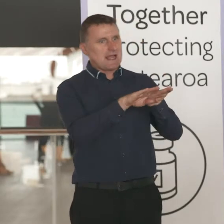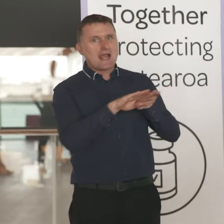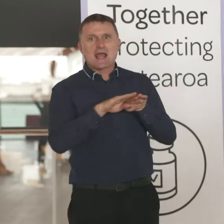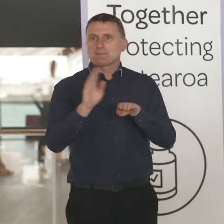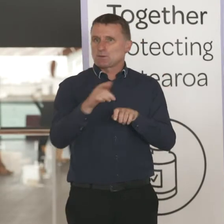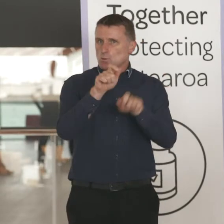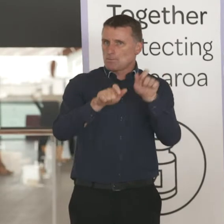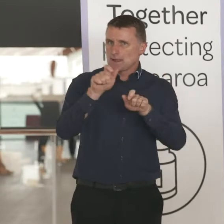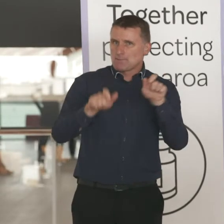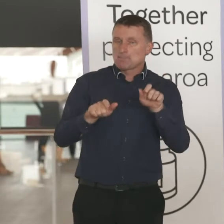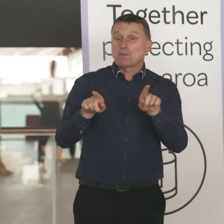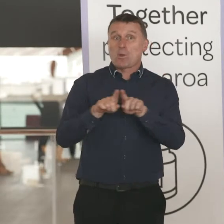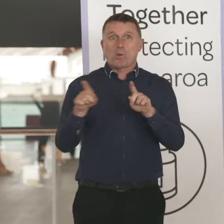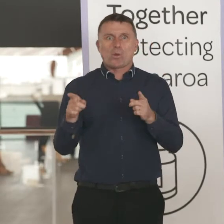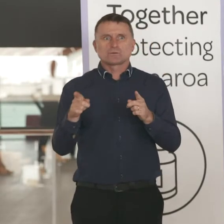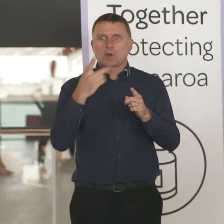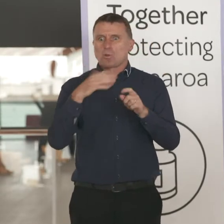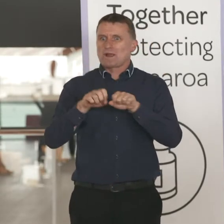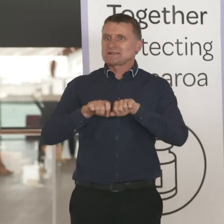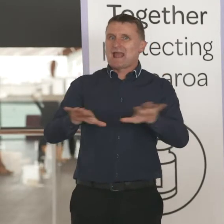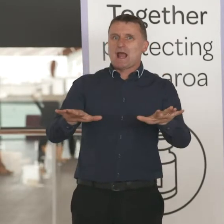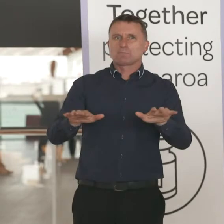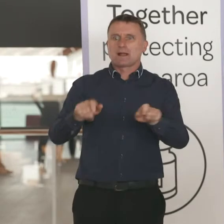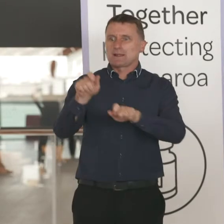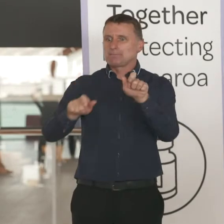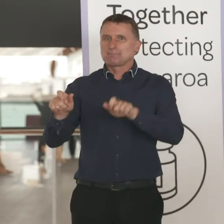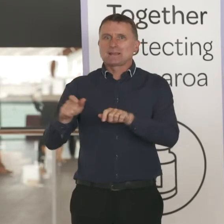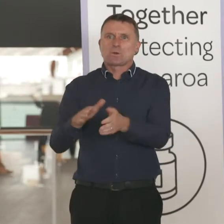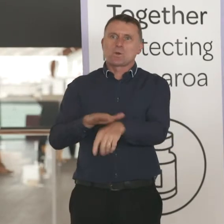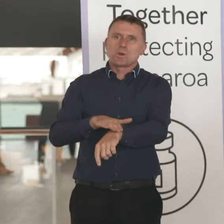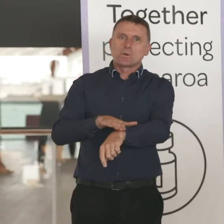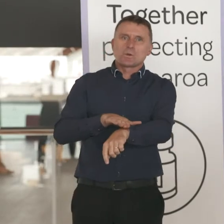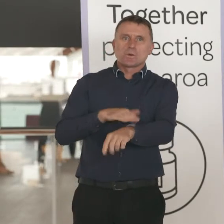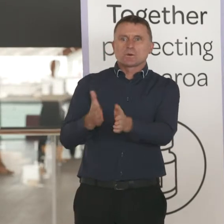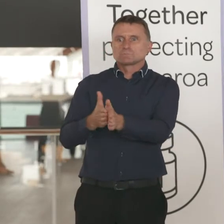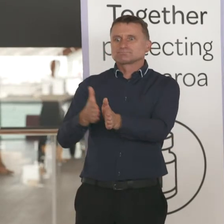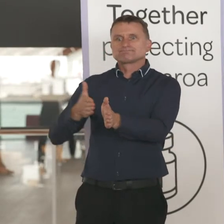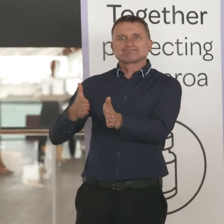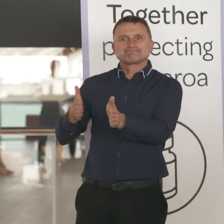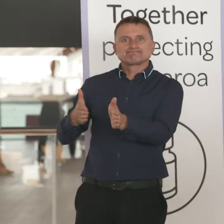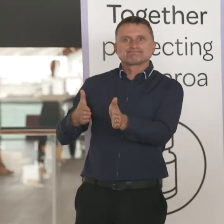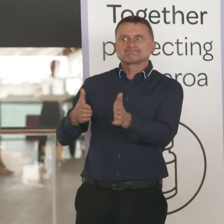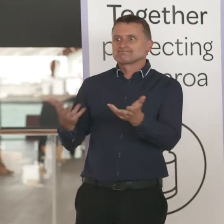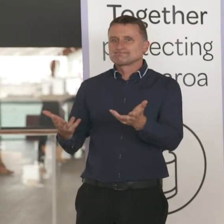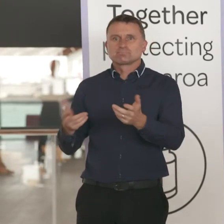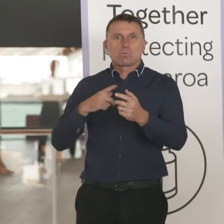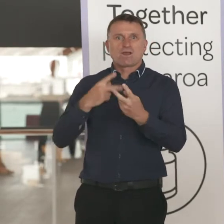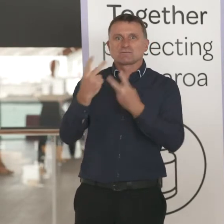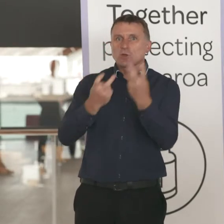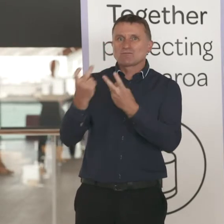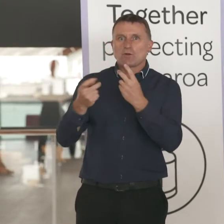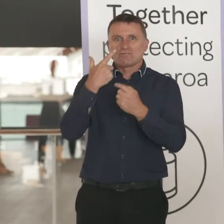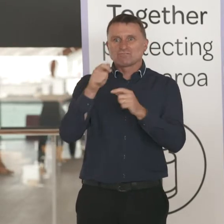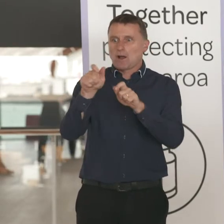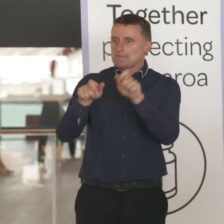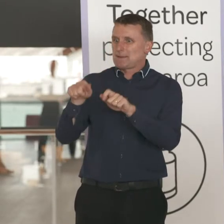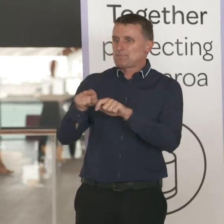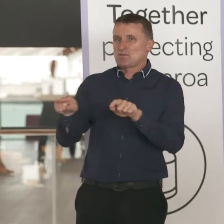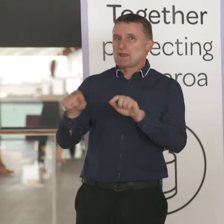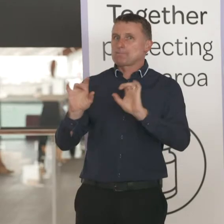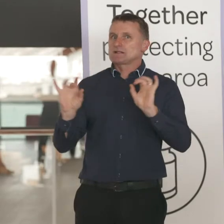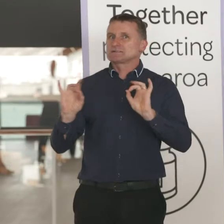us, especially during an outbreak, because it's circulating, it's finding those people that are not protected. So we have to